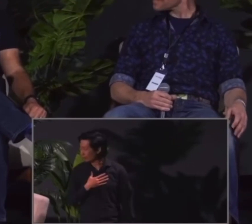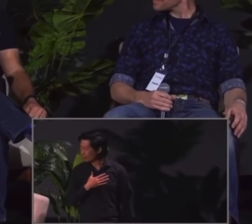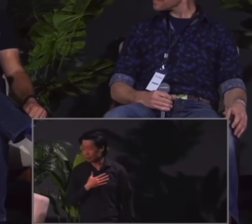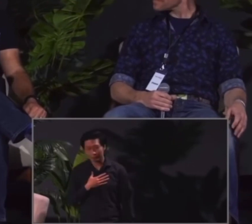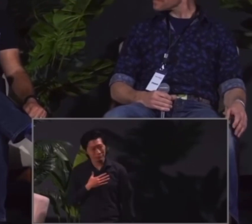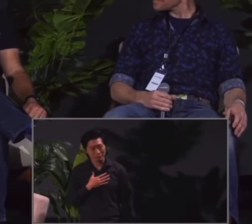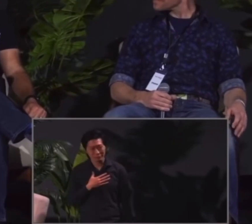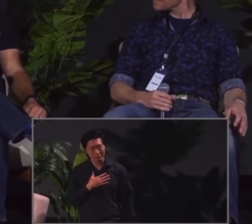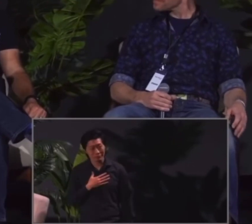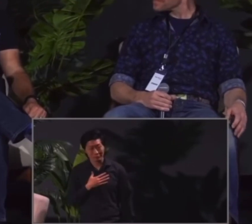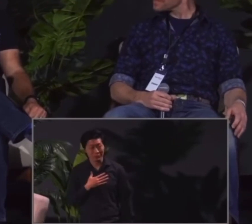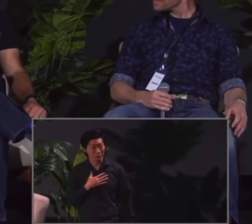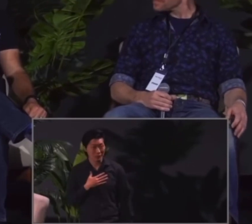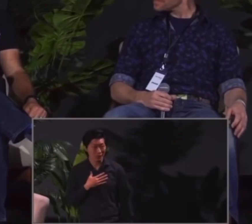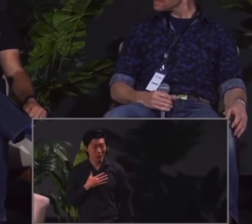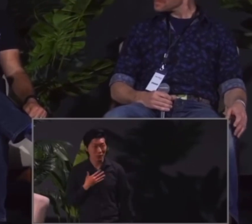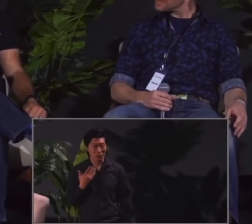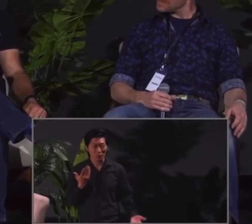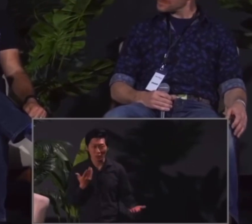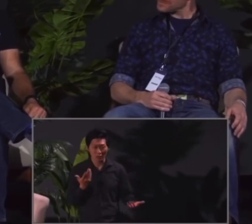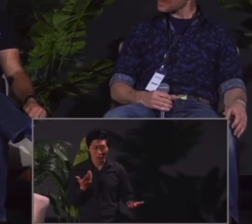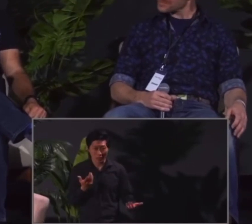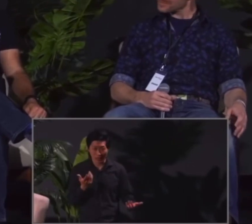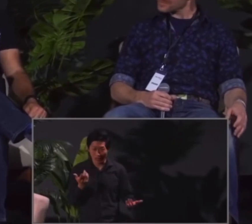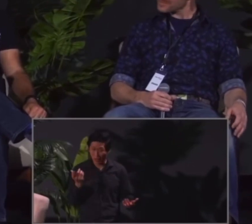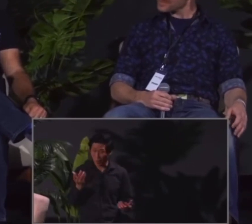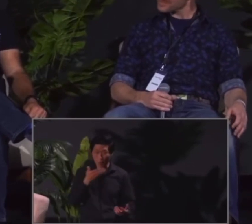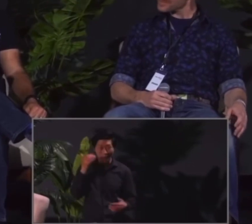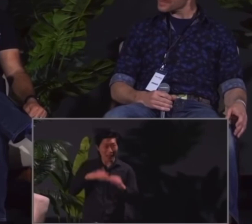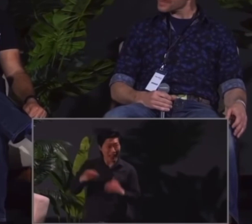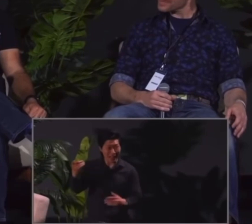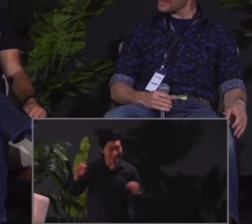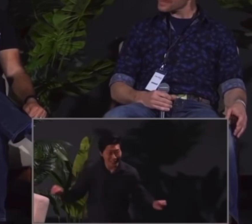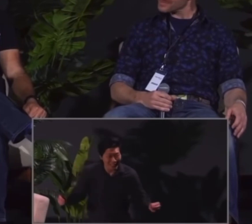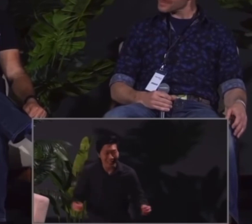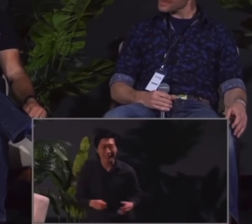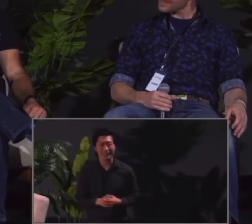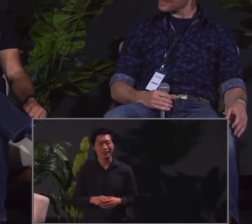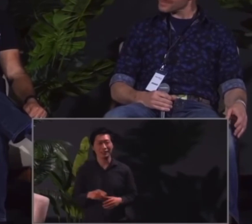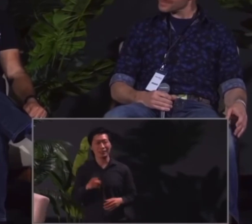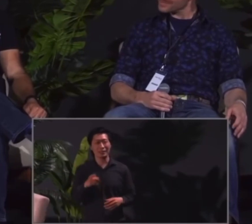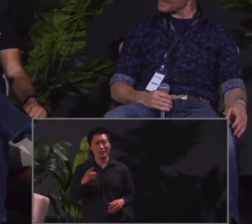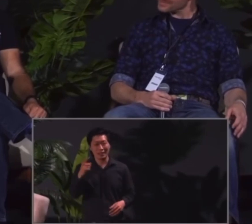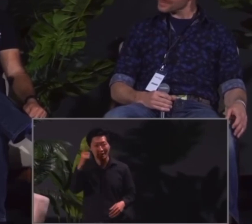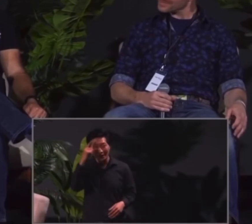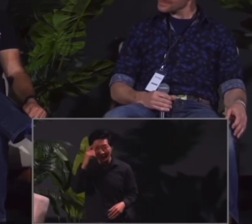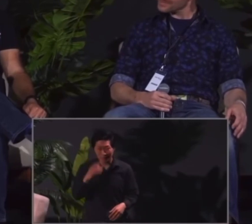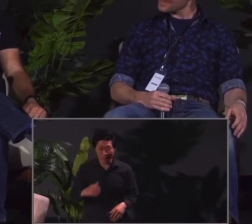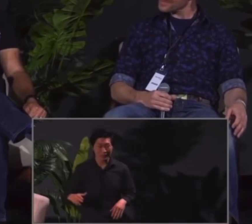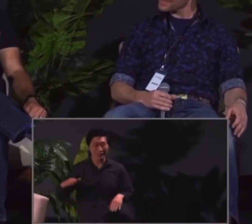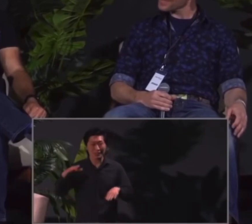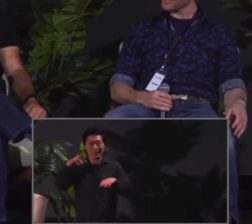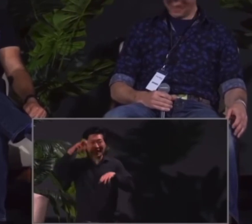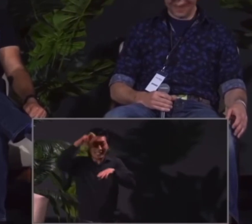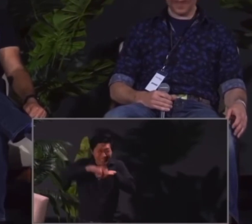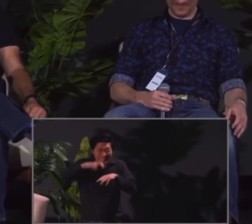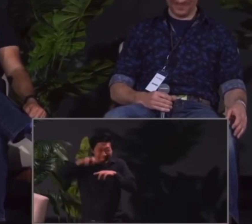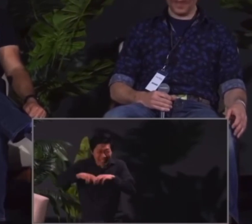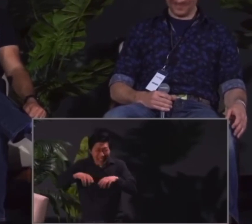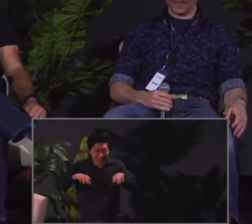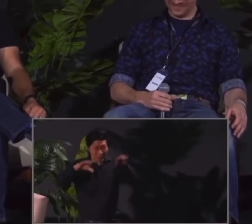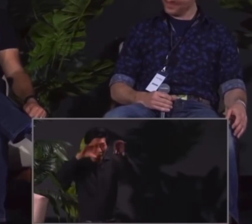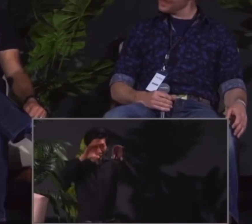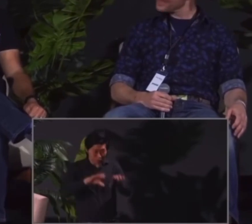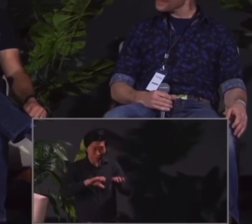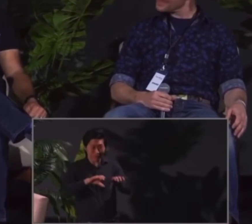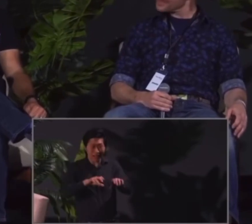it just doesn't get any better. And then they put the seats on top of the battery pack to shove them in a car.